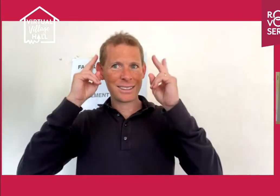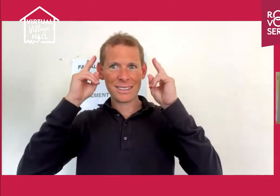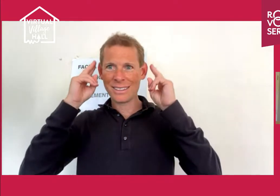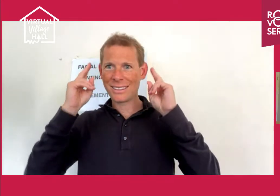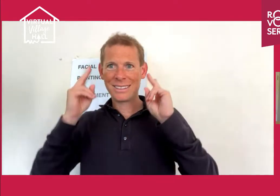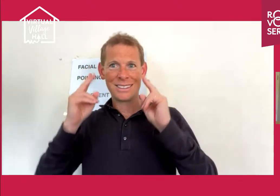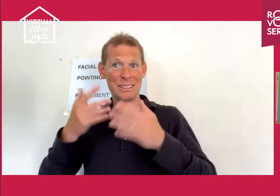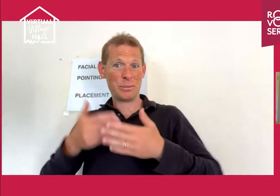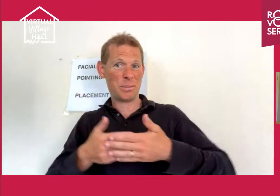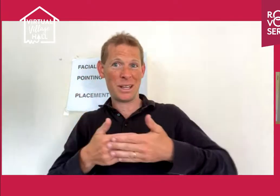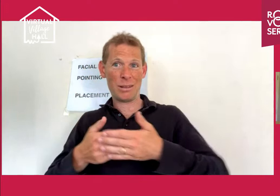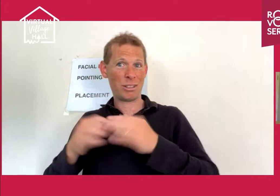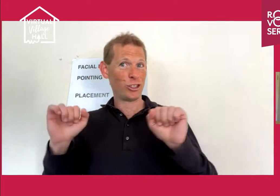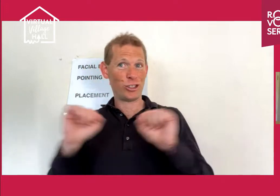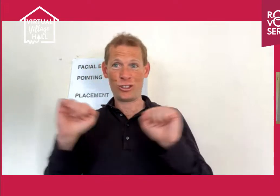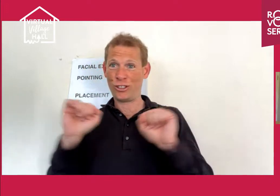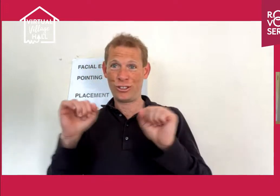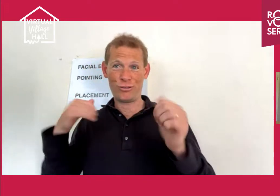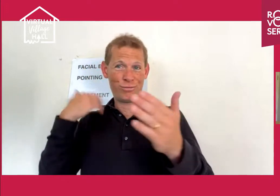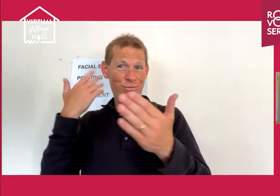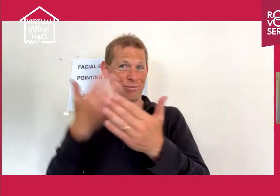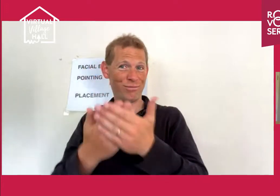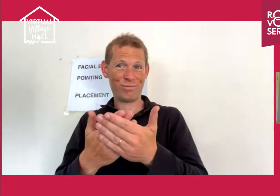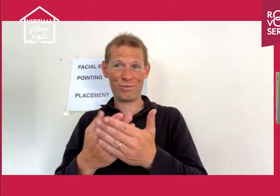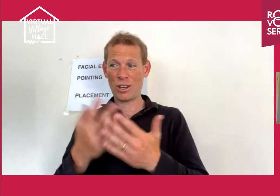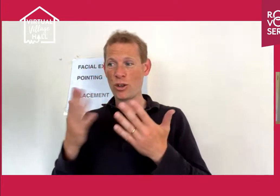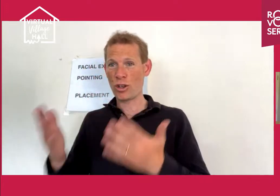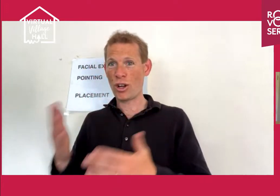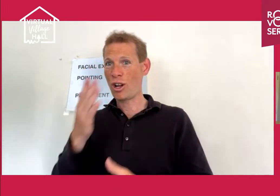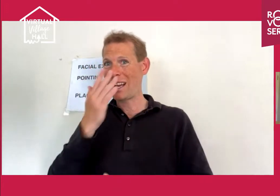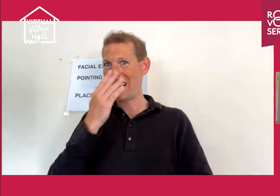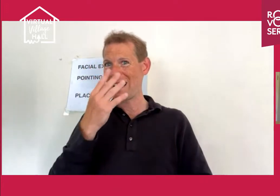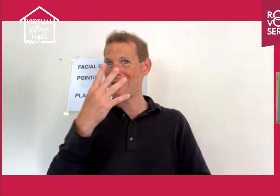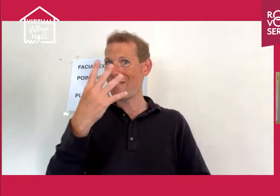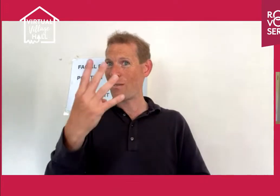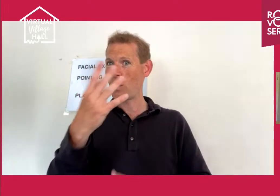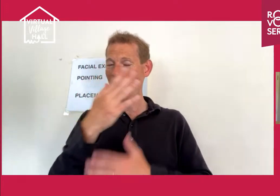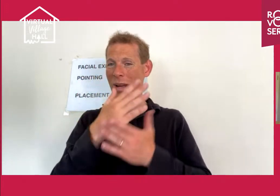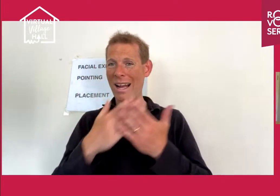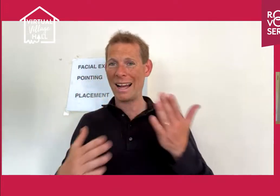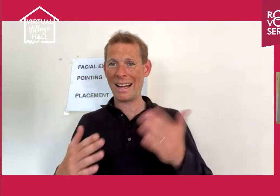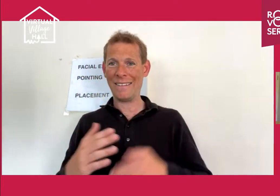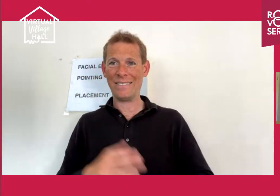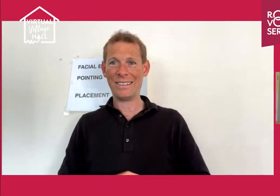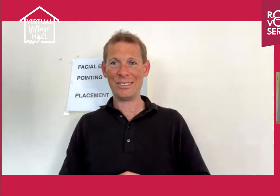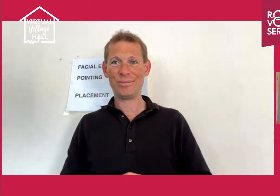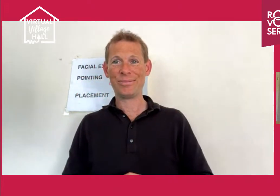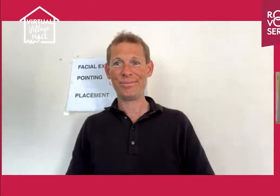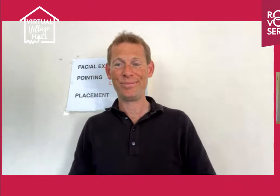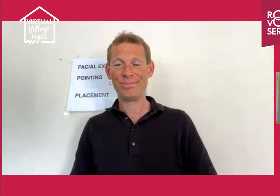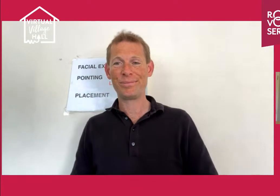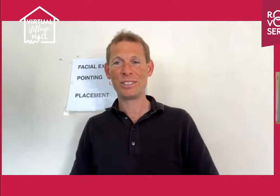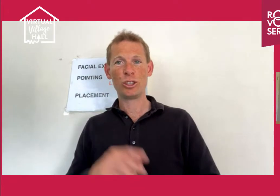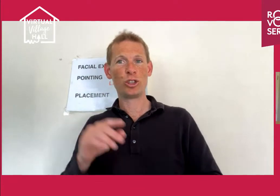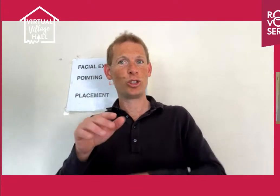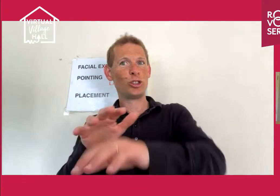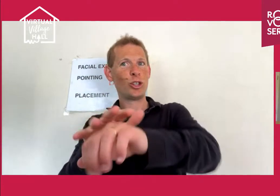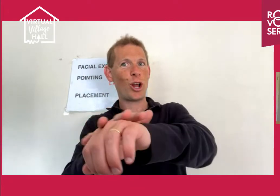And she hasn't had her hair cut since she was a baby, ever. And she's 4.5.